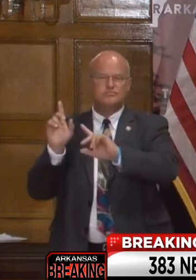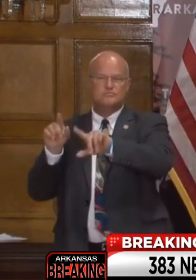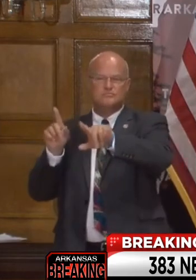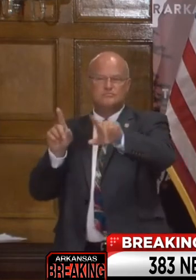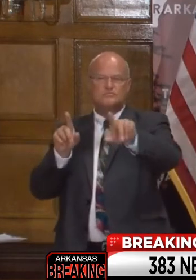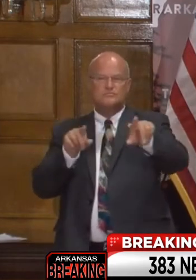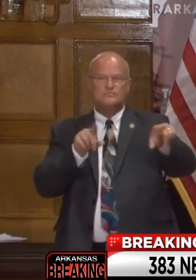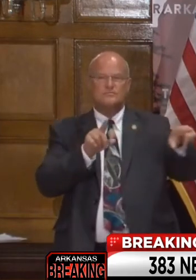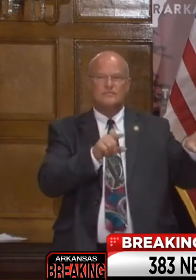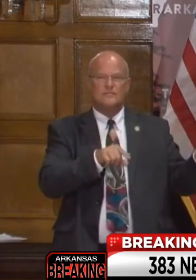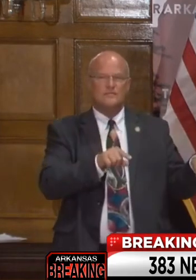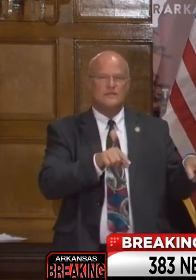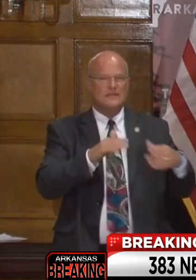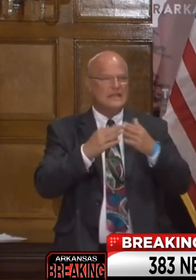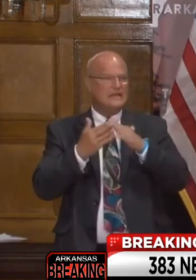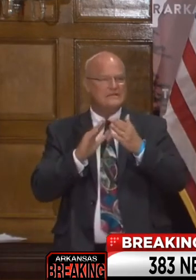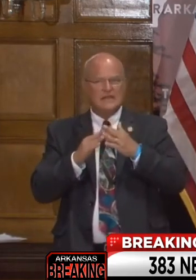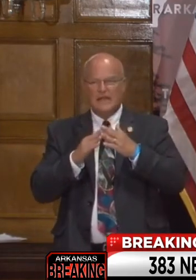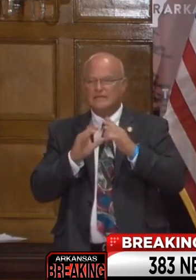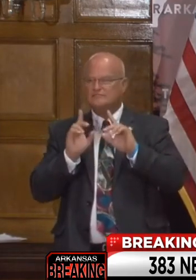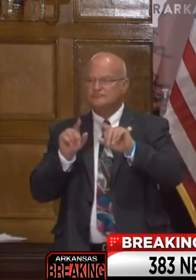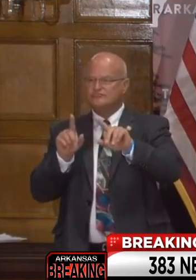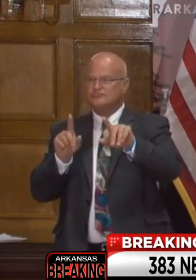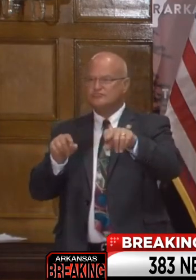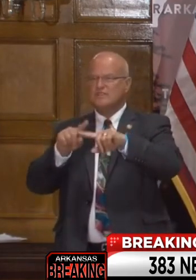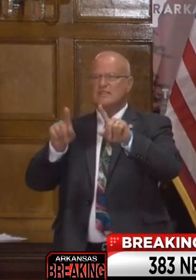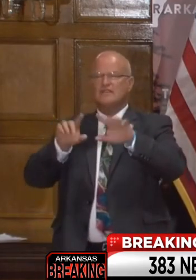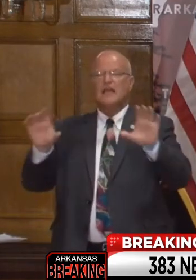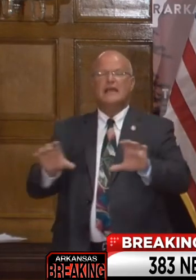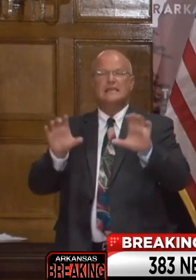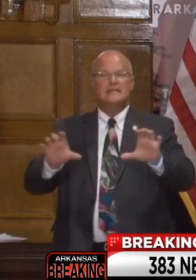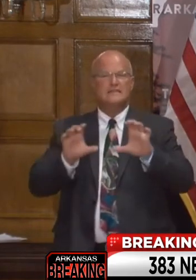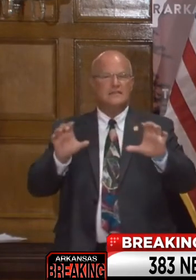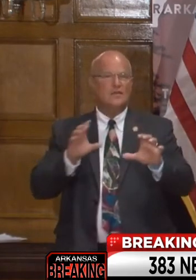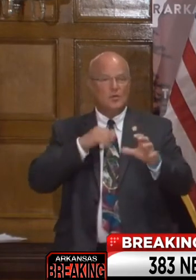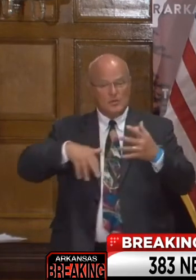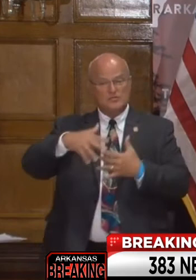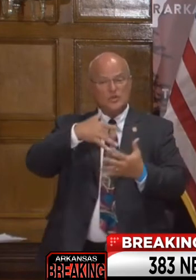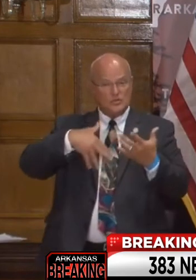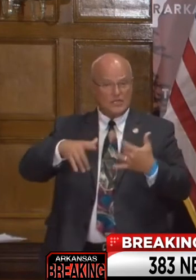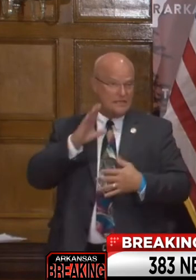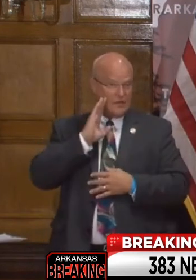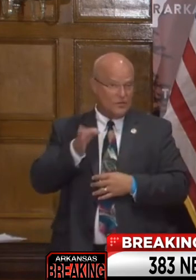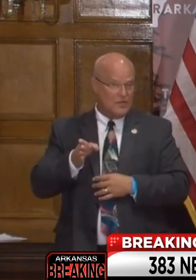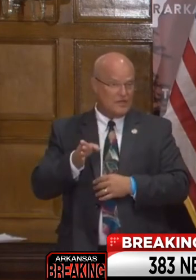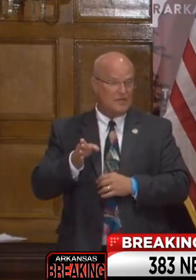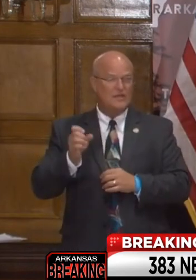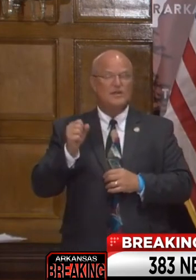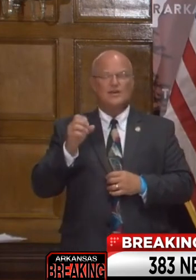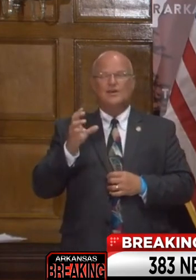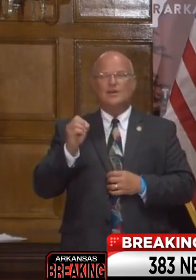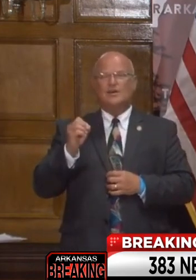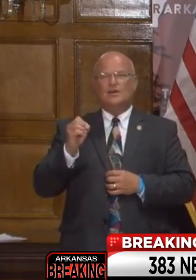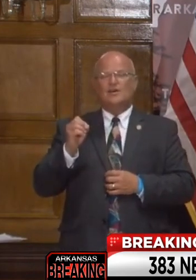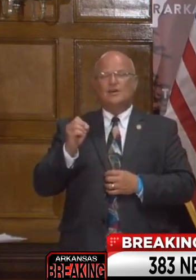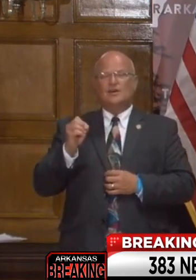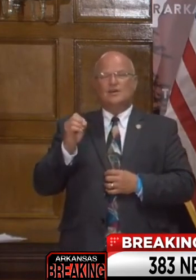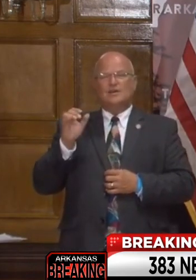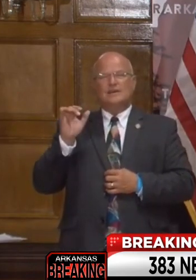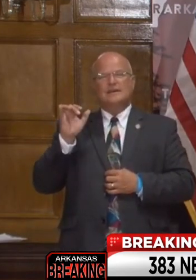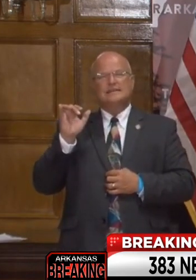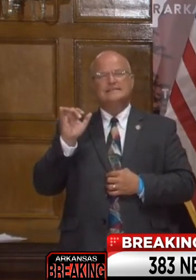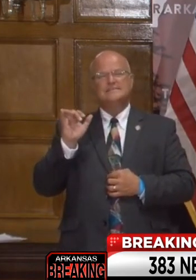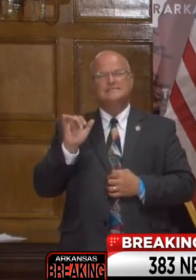going downtown areas. They're going to be going to different activities. They're going to be socializing. And so